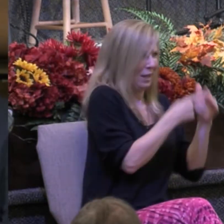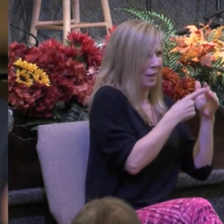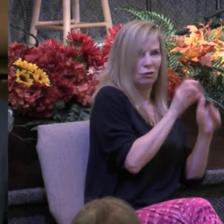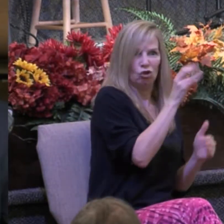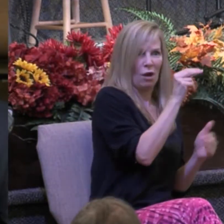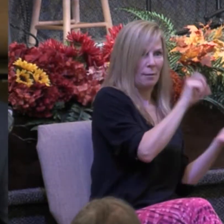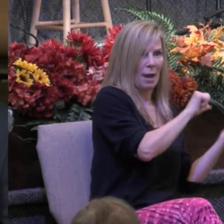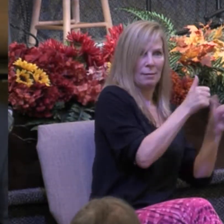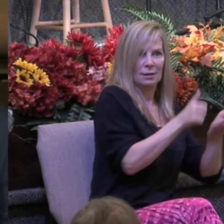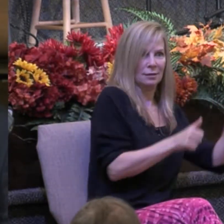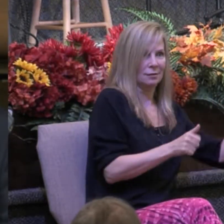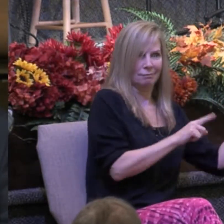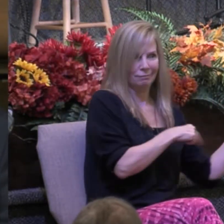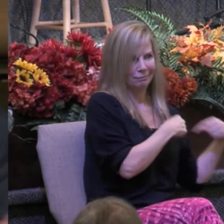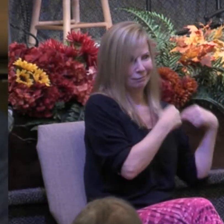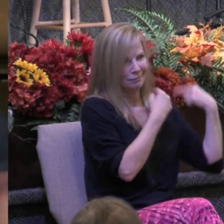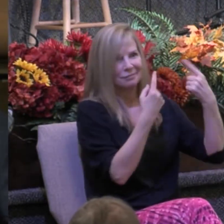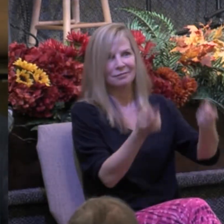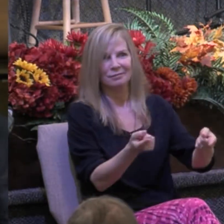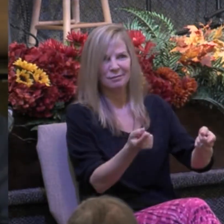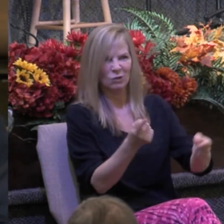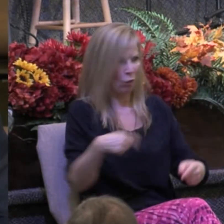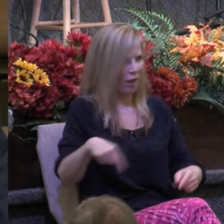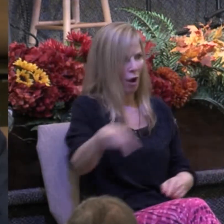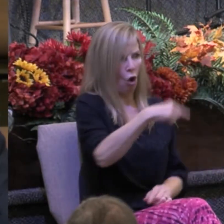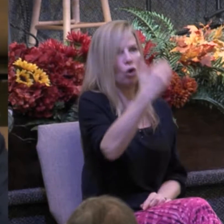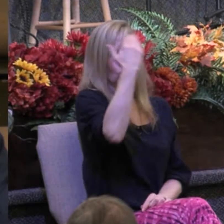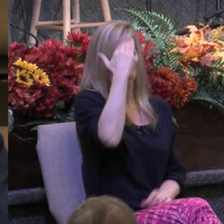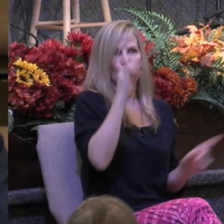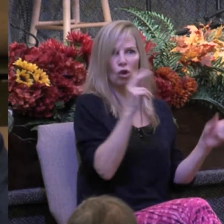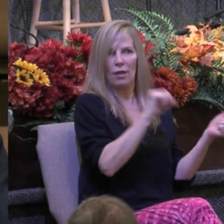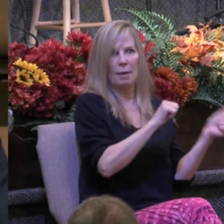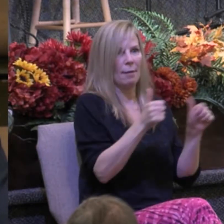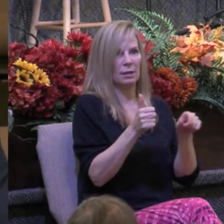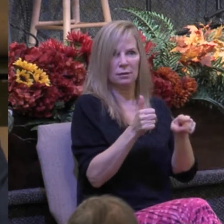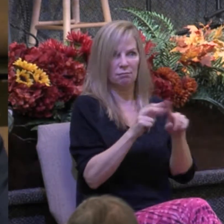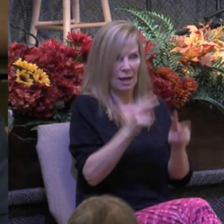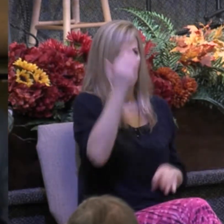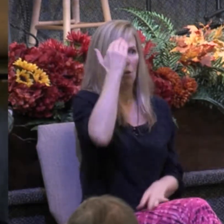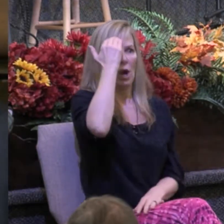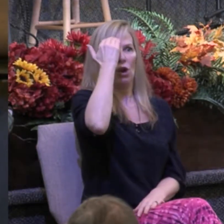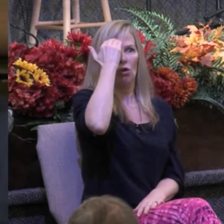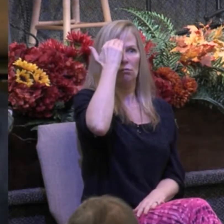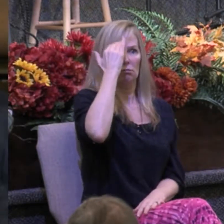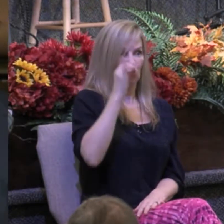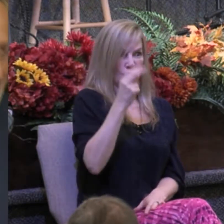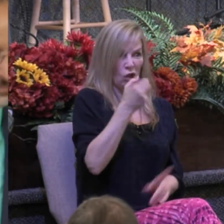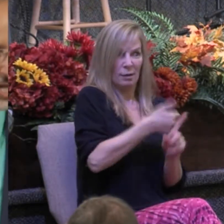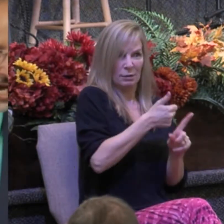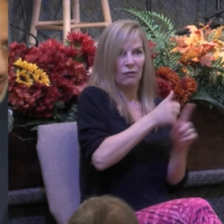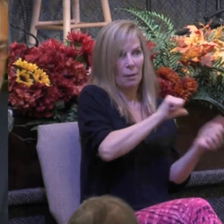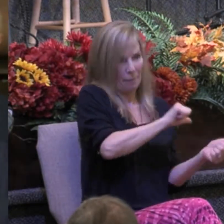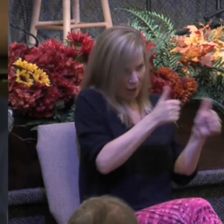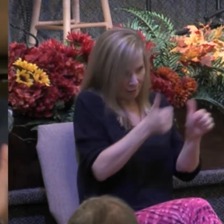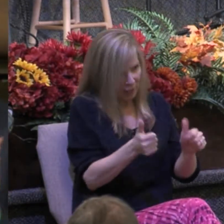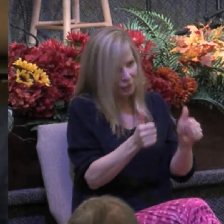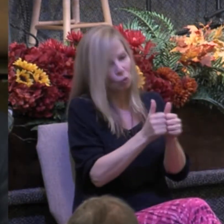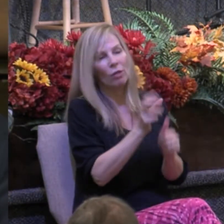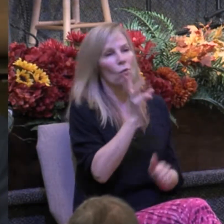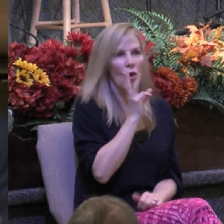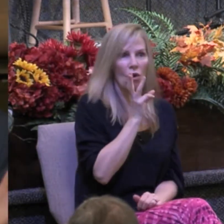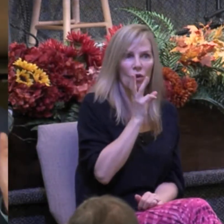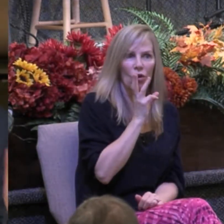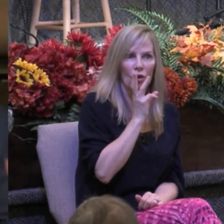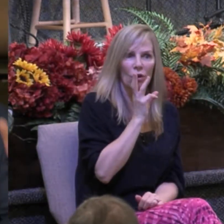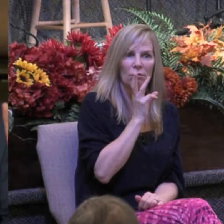John baptizing. So they all knew John the Baptist, and they were quite aware that John baptized with water